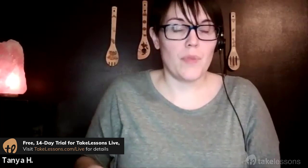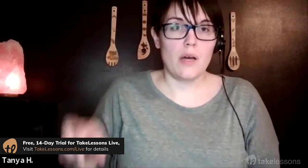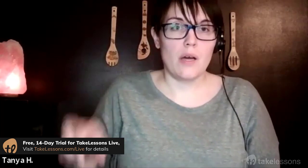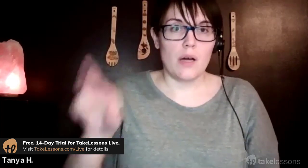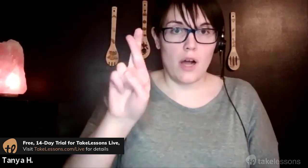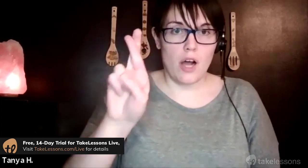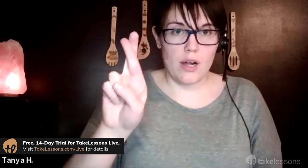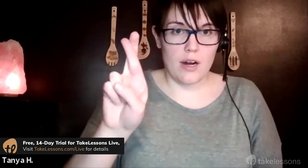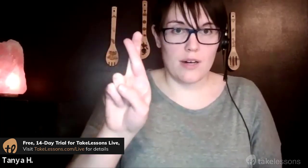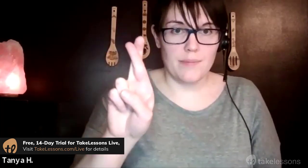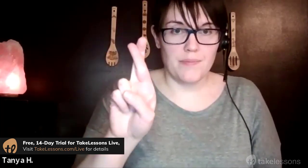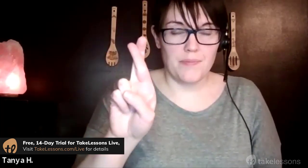R.